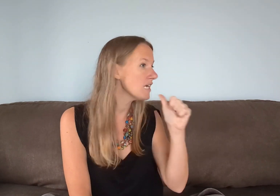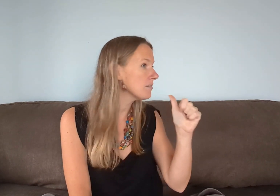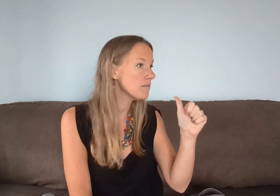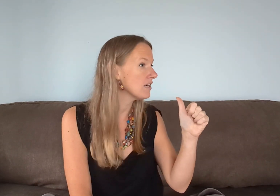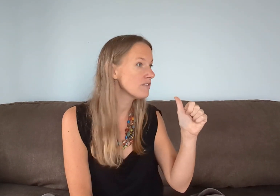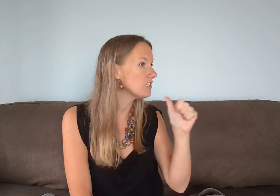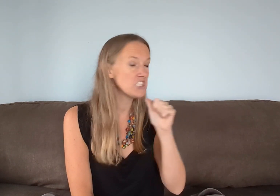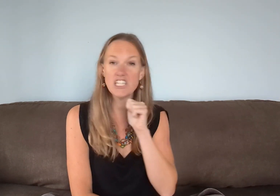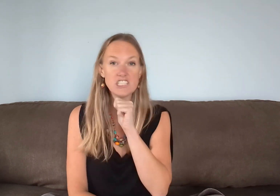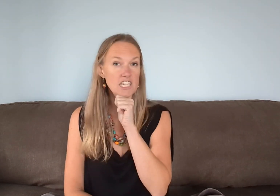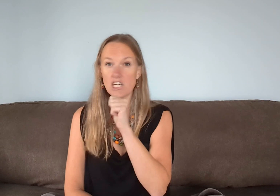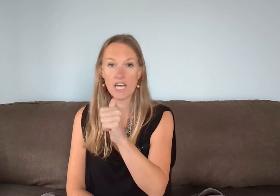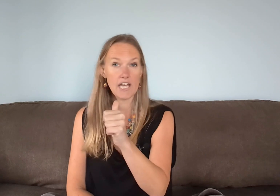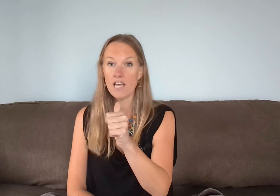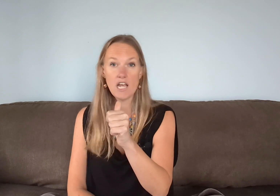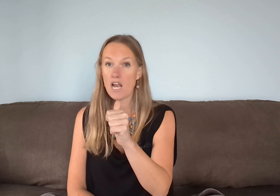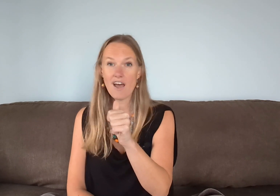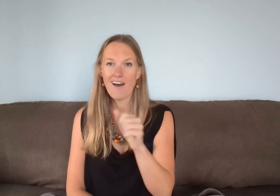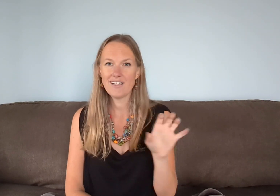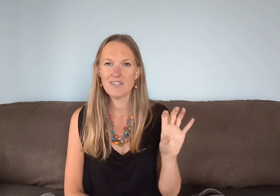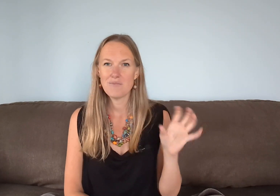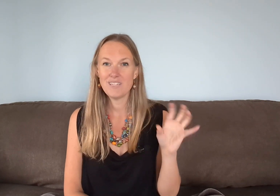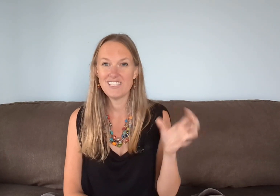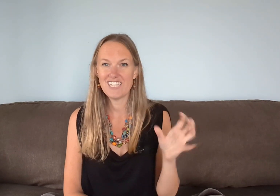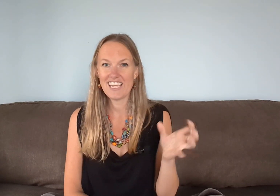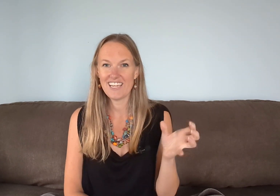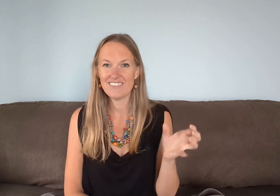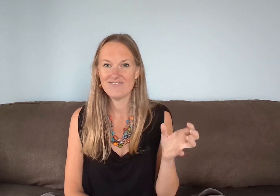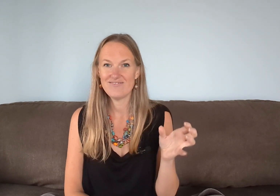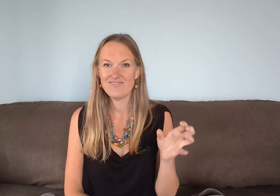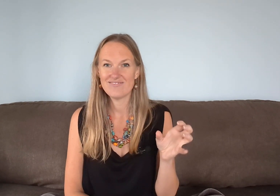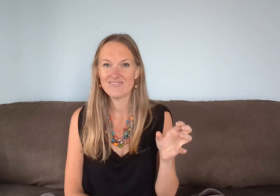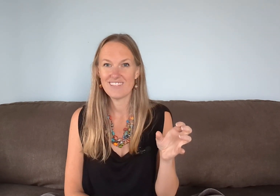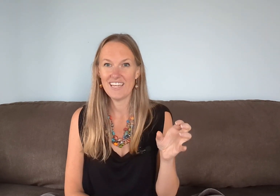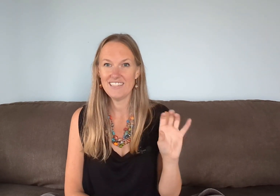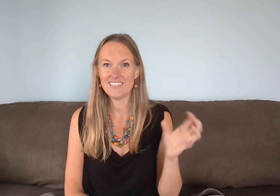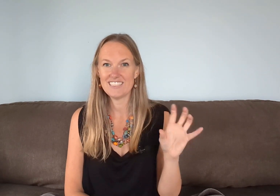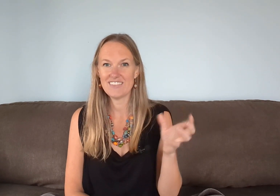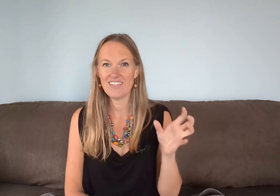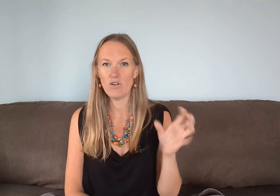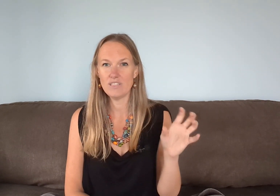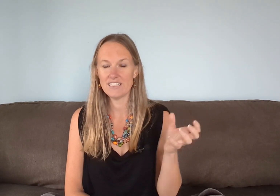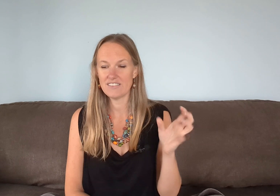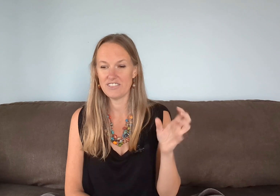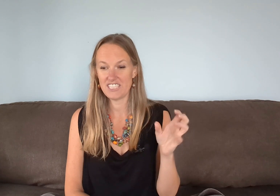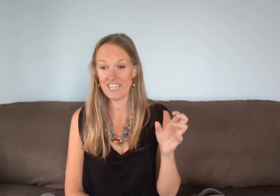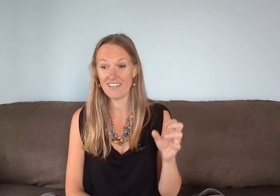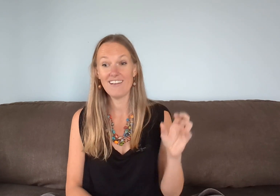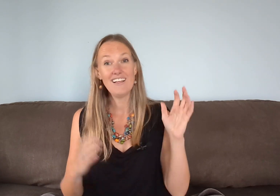up coming out from your chin and shaking your head. Not be shaken. Okay, and then just something holding as if it's shaking.